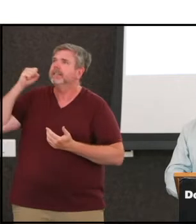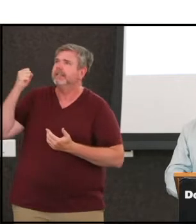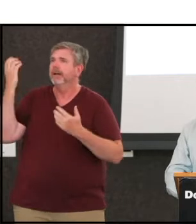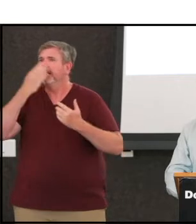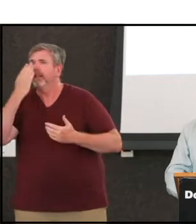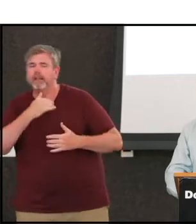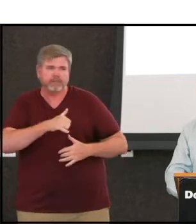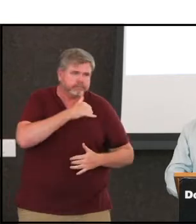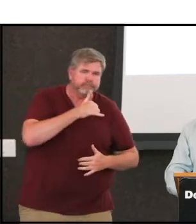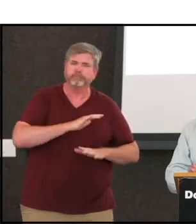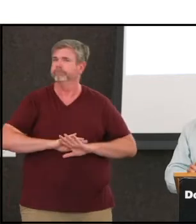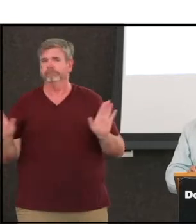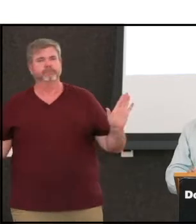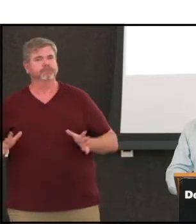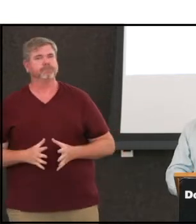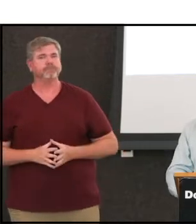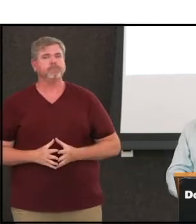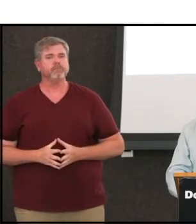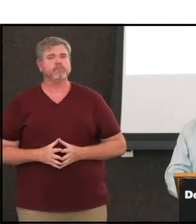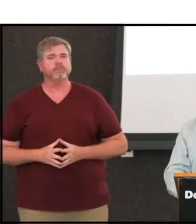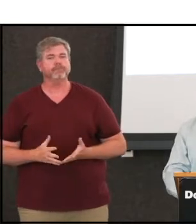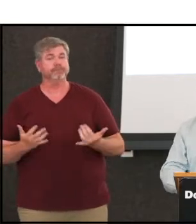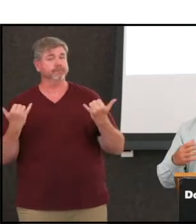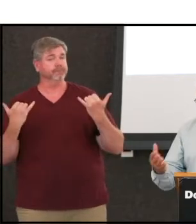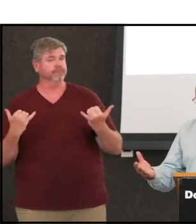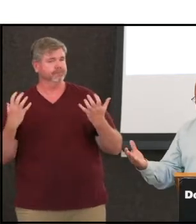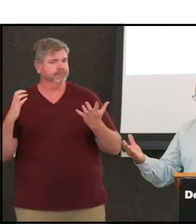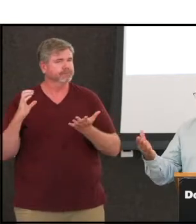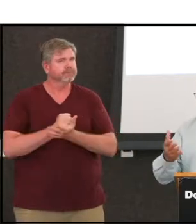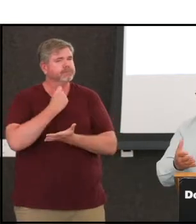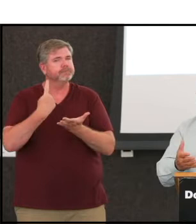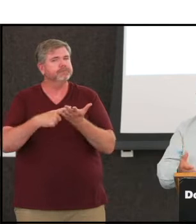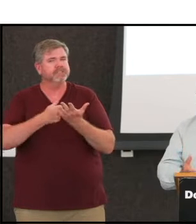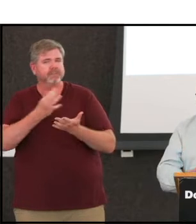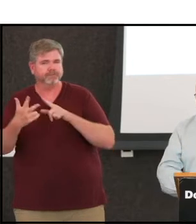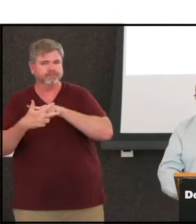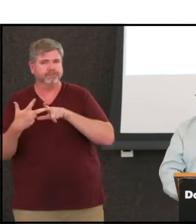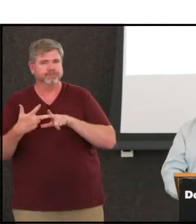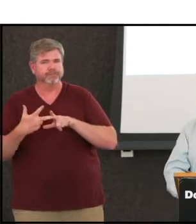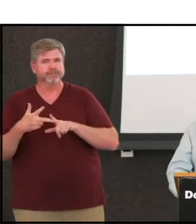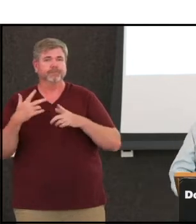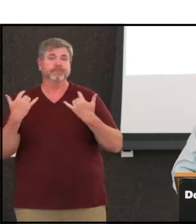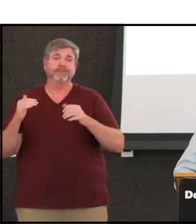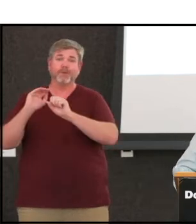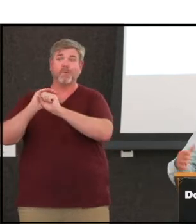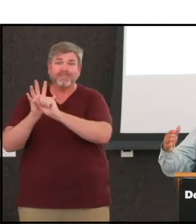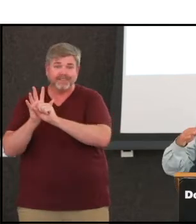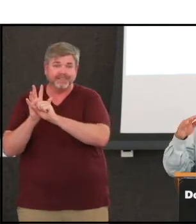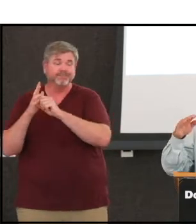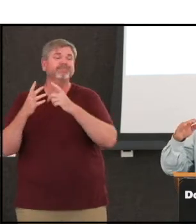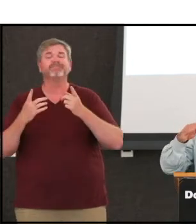What I'm going to talk about is a couple issues. COVID has been already mentioned. COVID